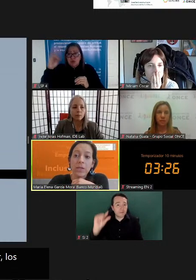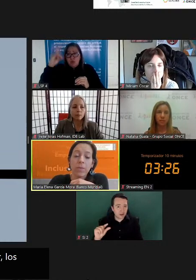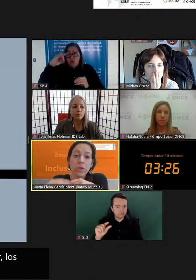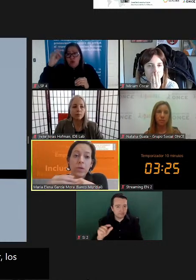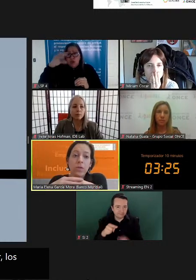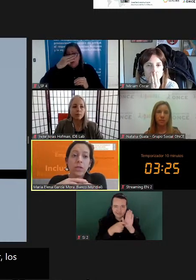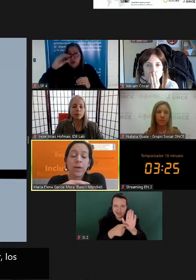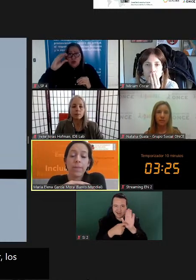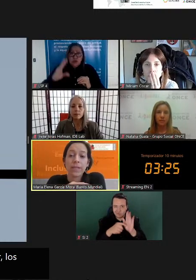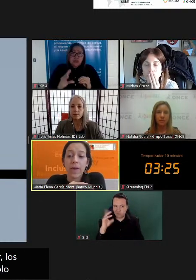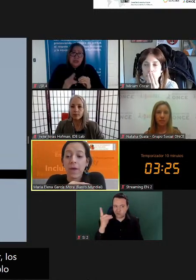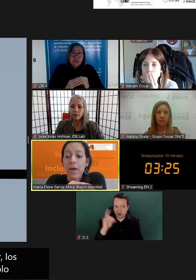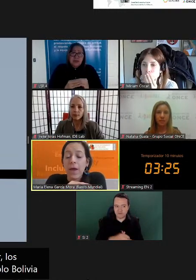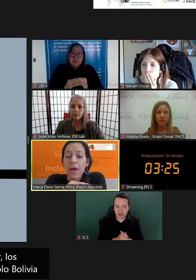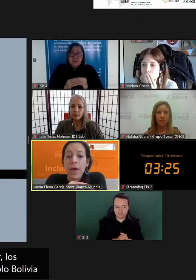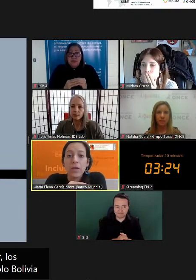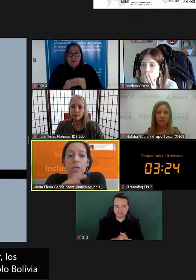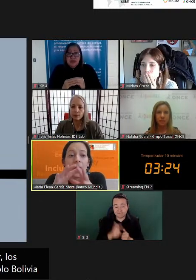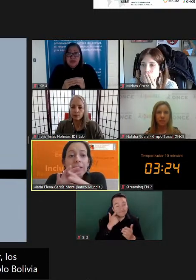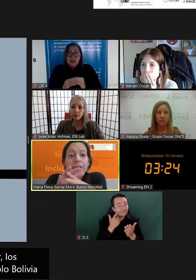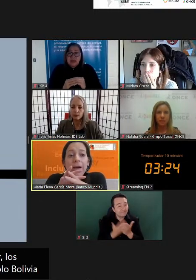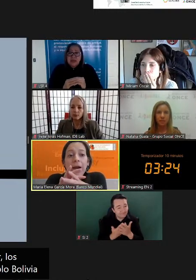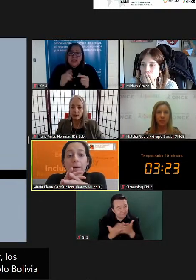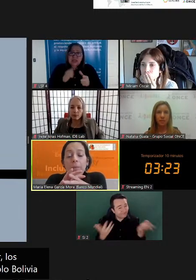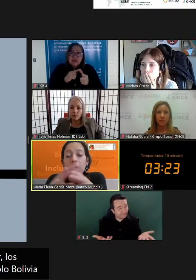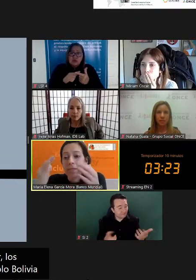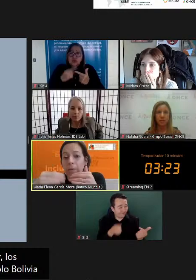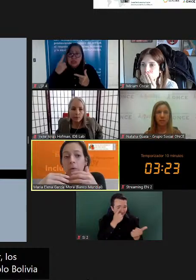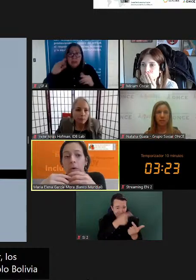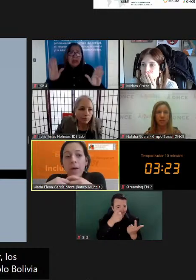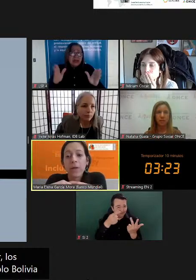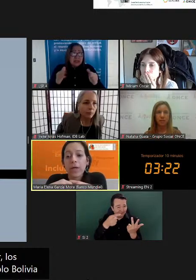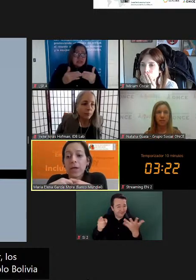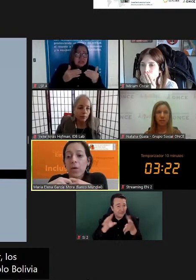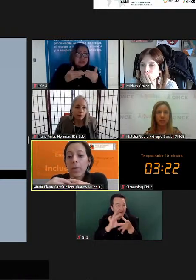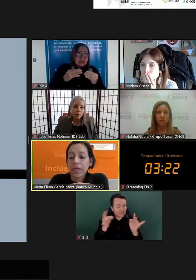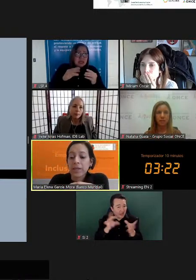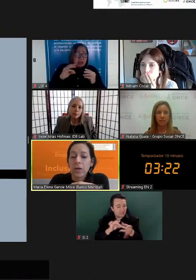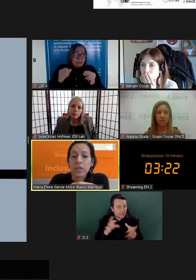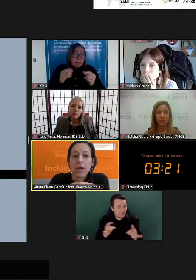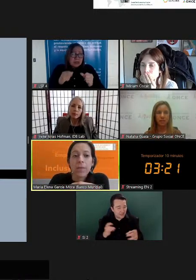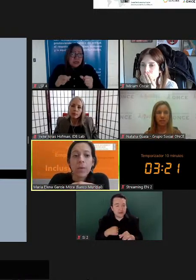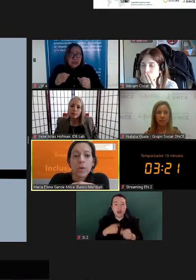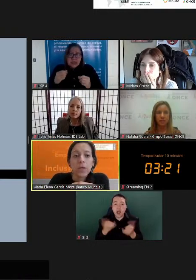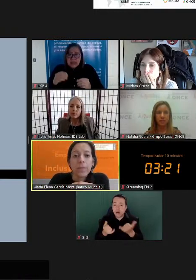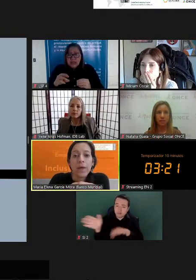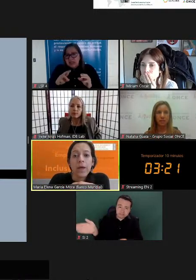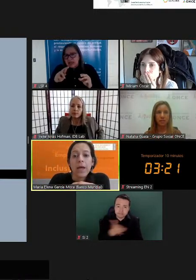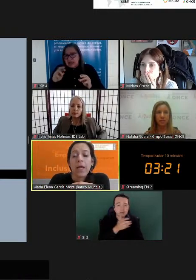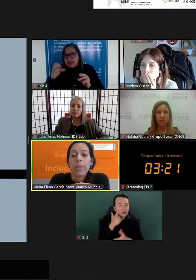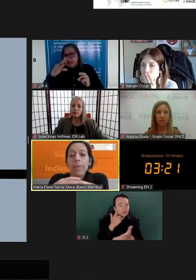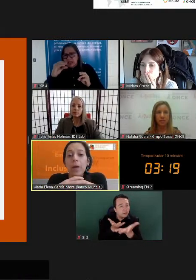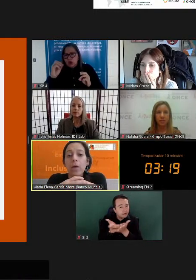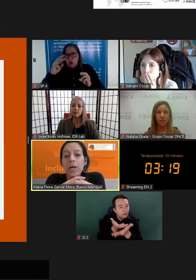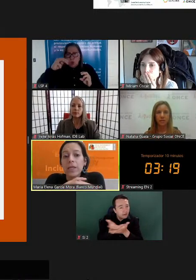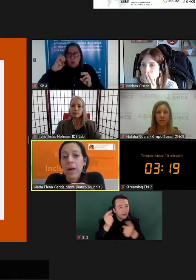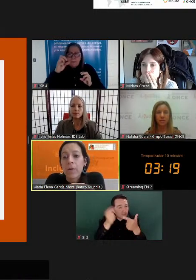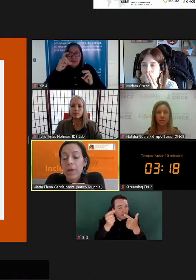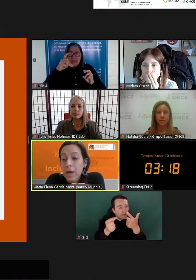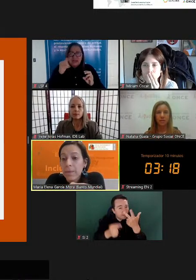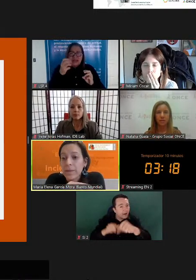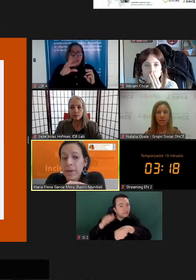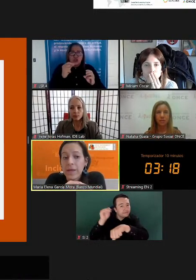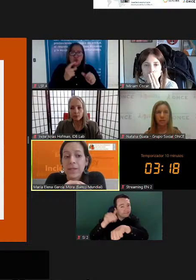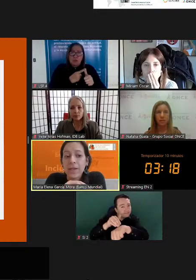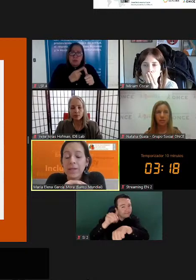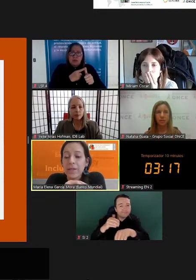we have a decrease of 10 percent for example to believe or other persons other homes with disabilities so here we're going into